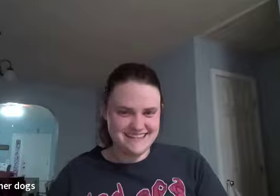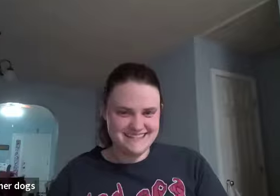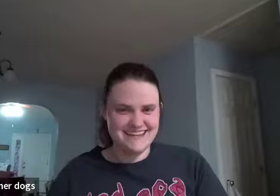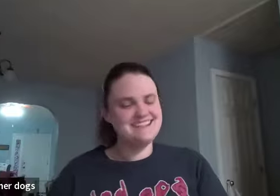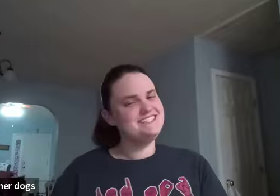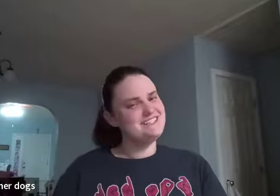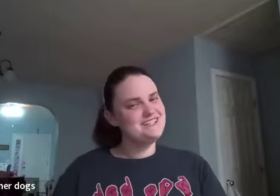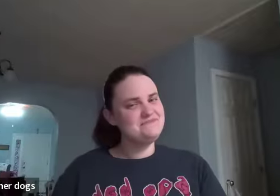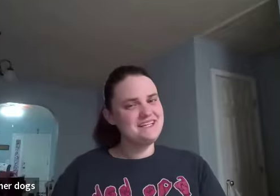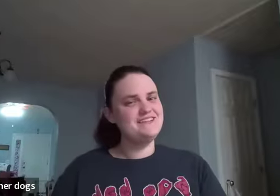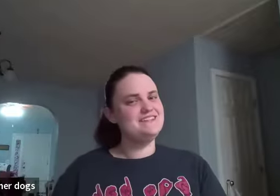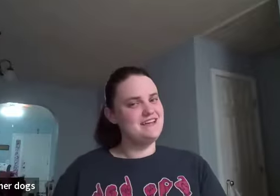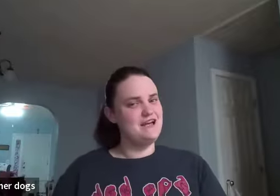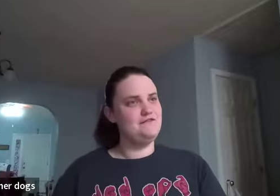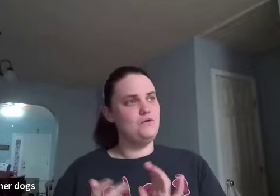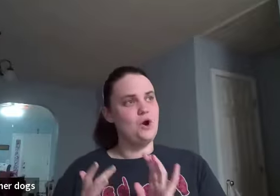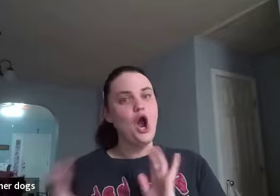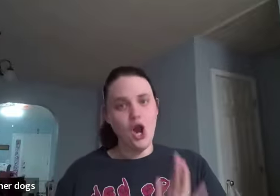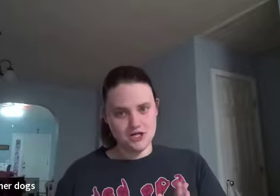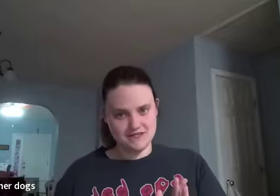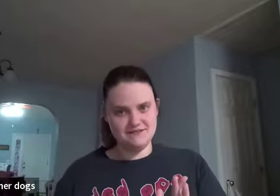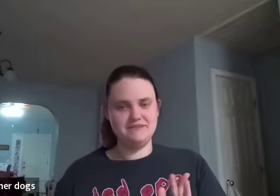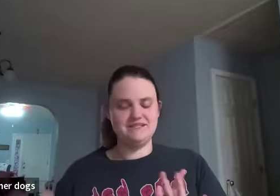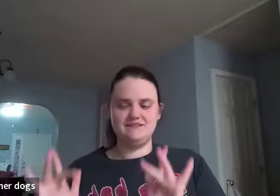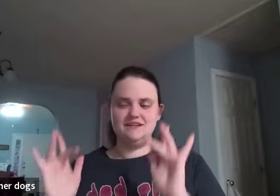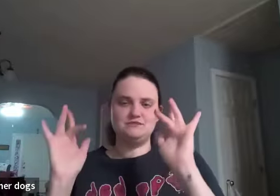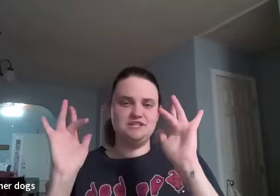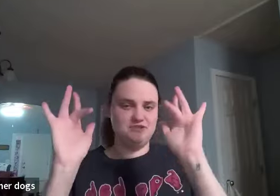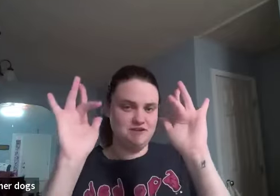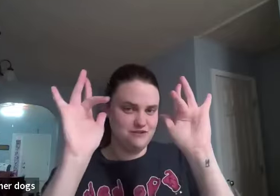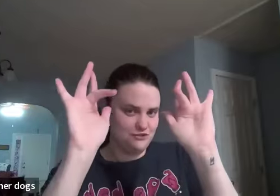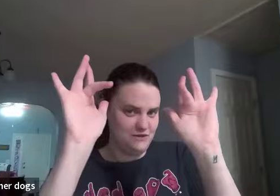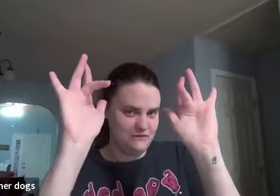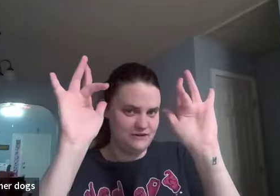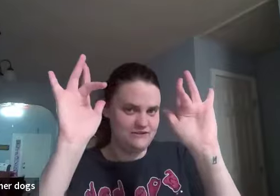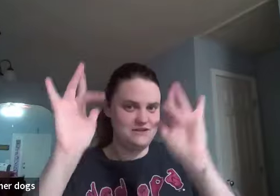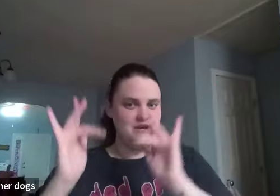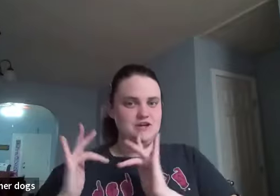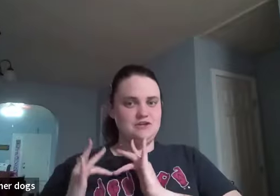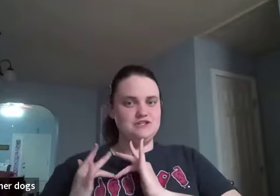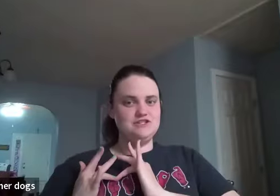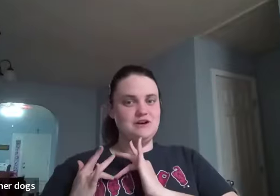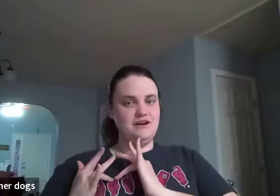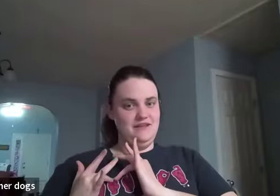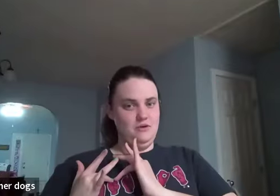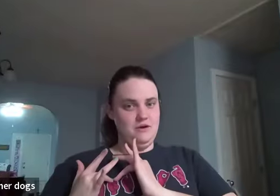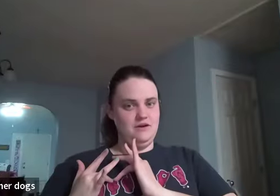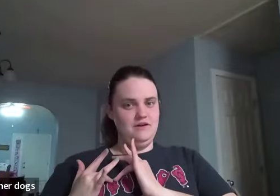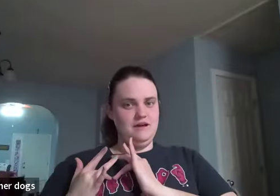Valentine's Day is just going to be the sign for heart, basically. And so what you do is you have your two middle fingers. You're going to start in the corner